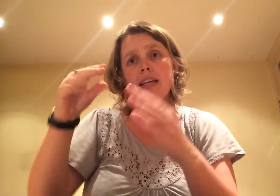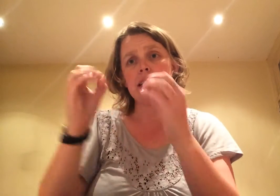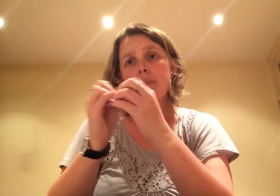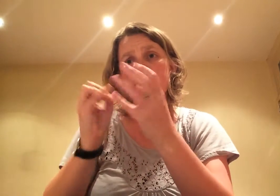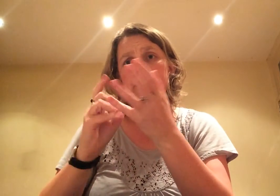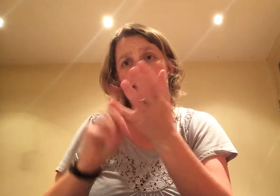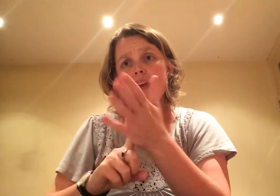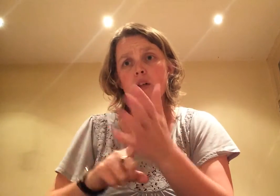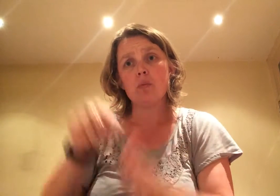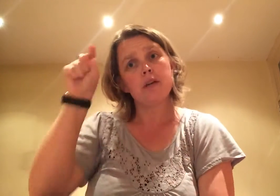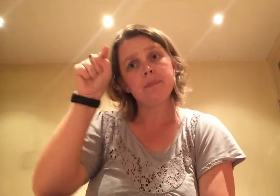in BSL we go,